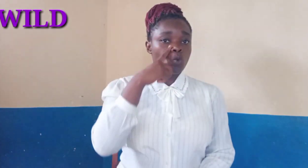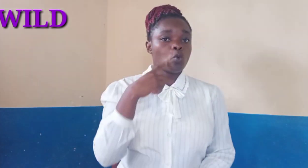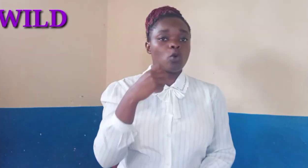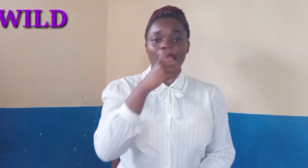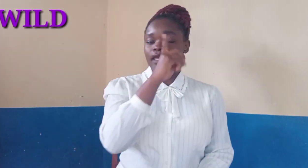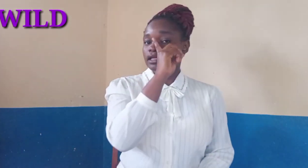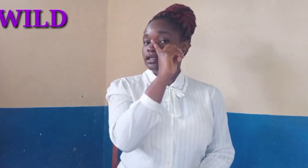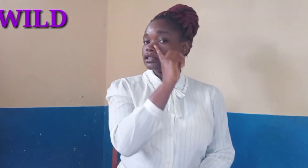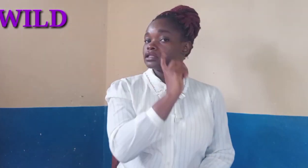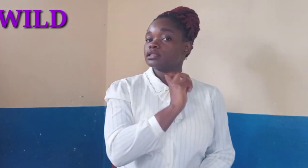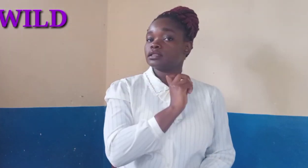Wild,